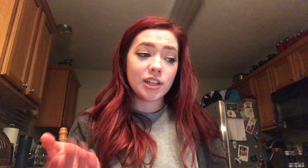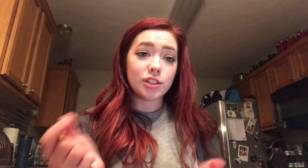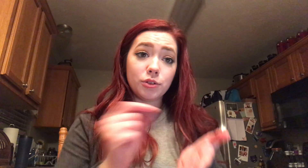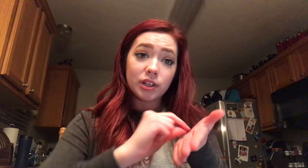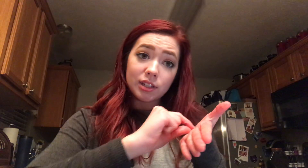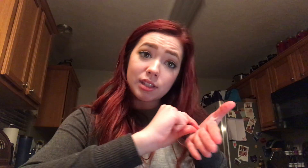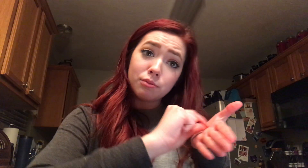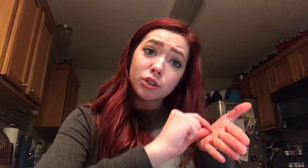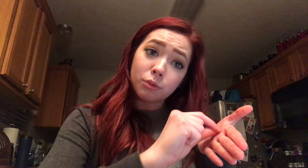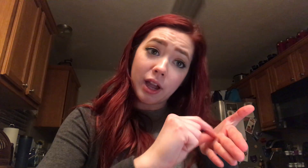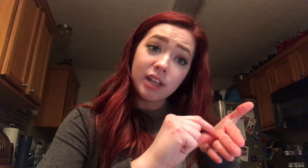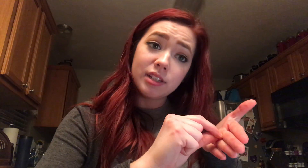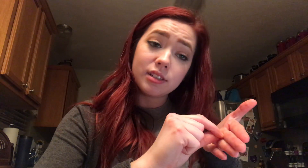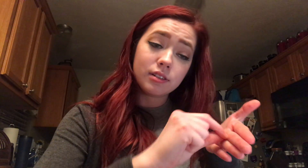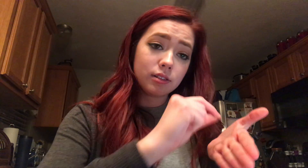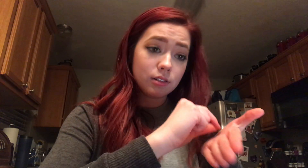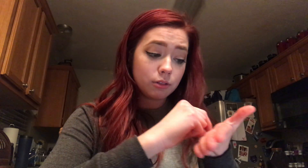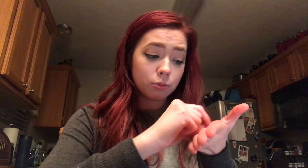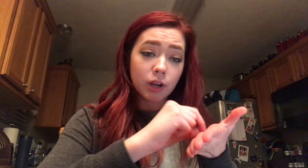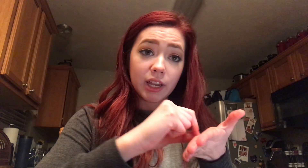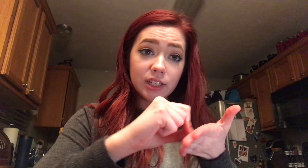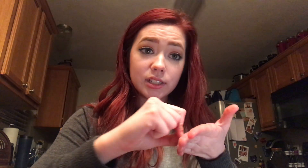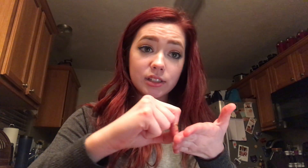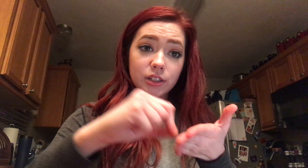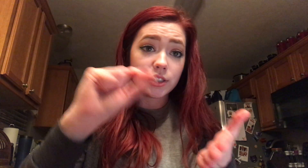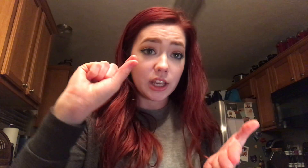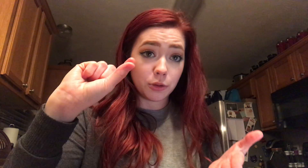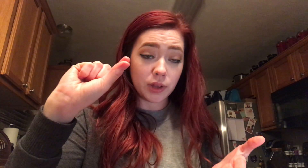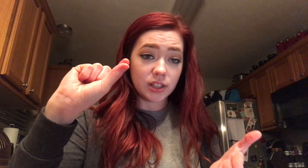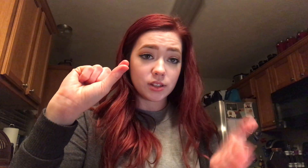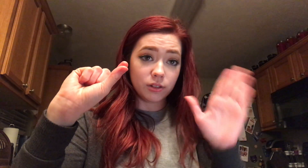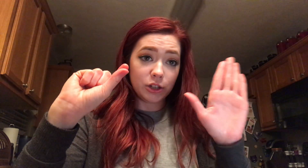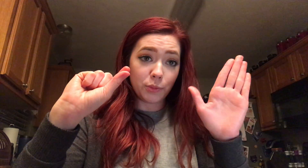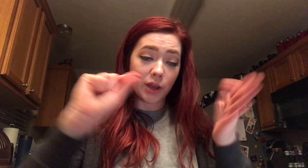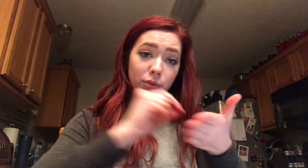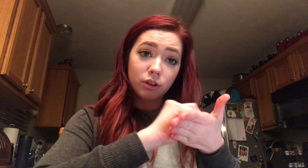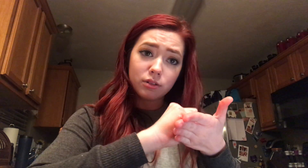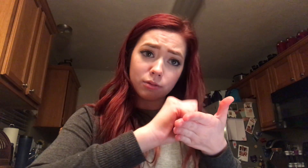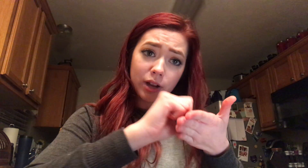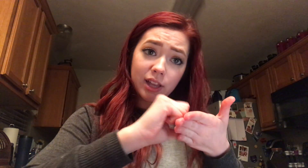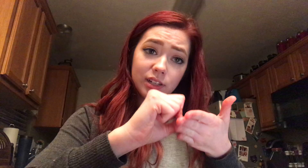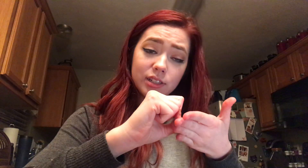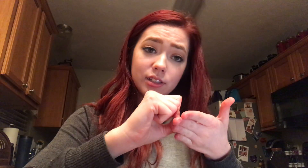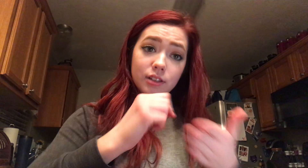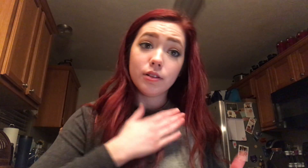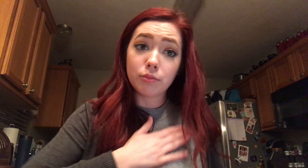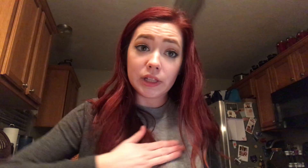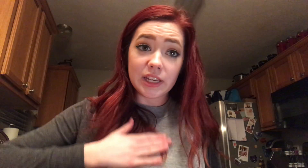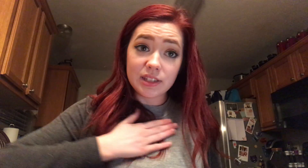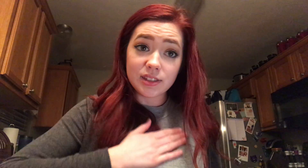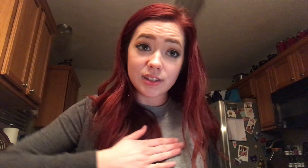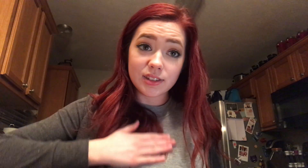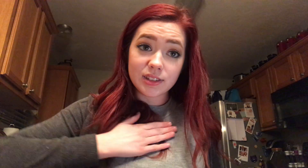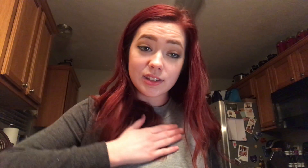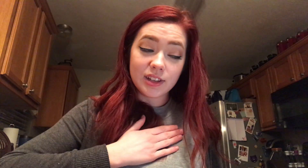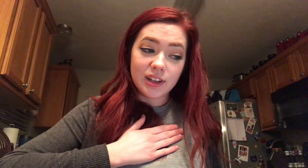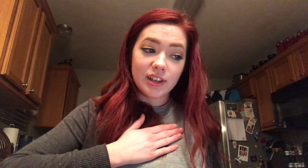so you can ask them to write, take your pencil and your paper, write, please. And